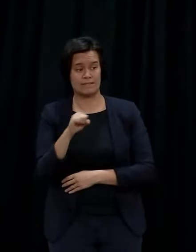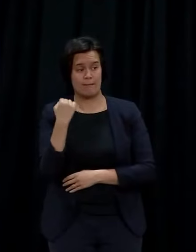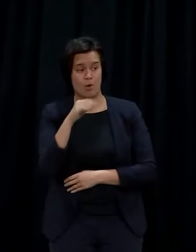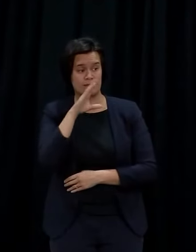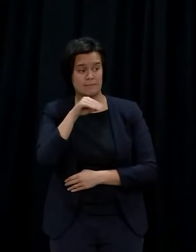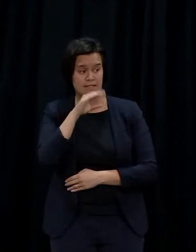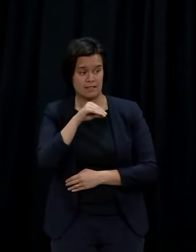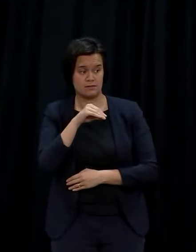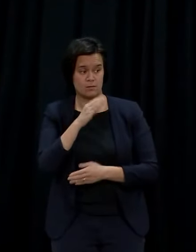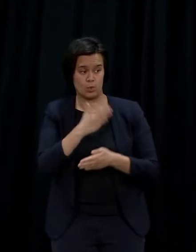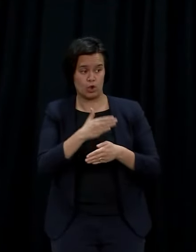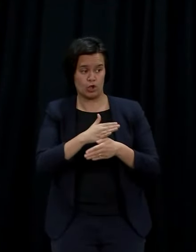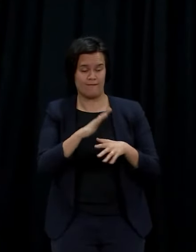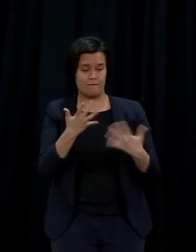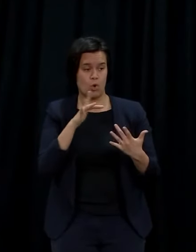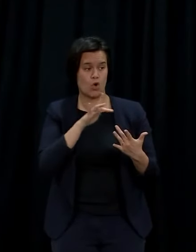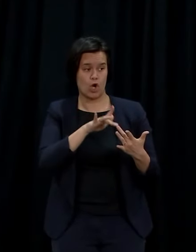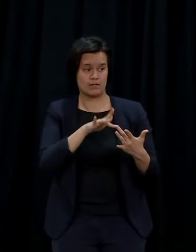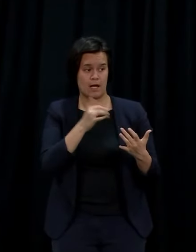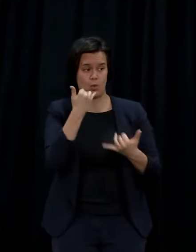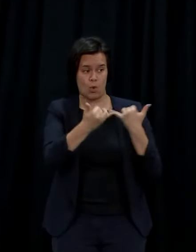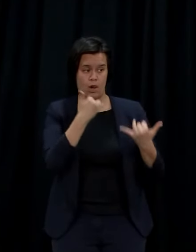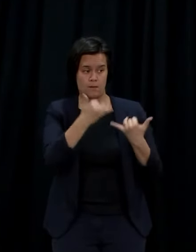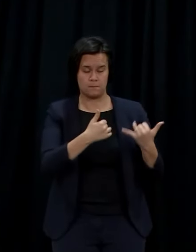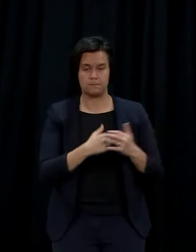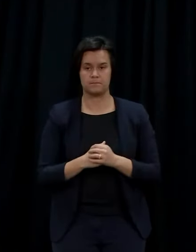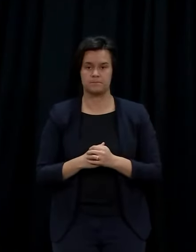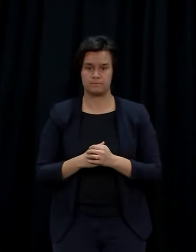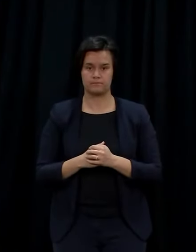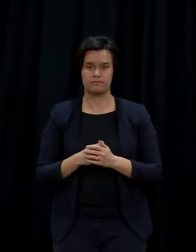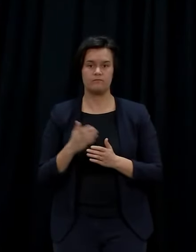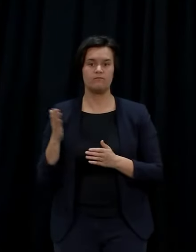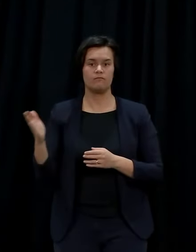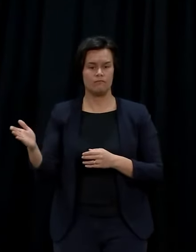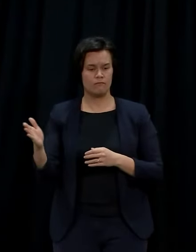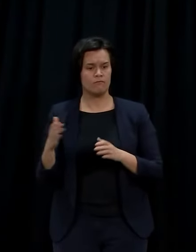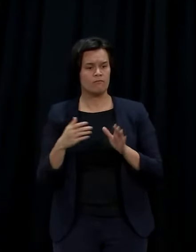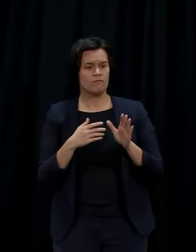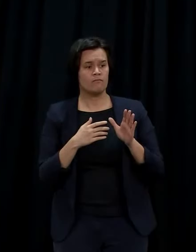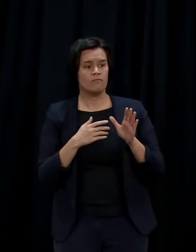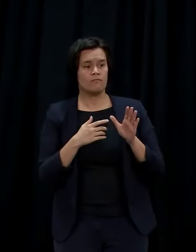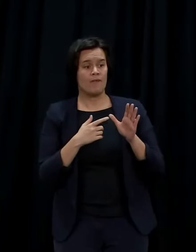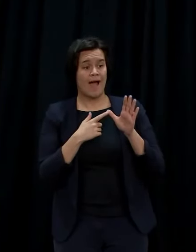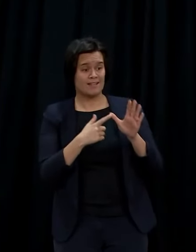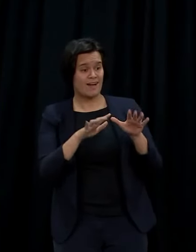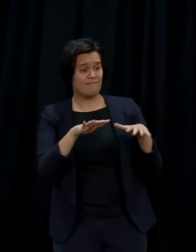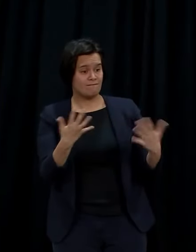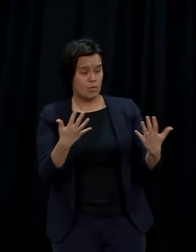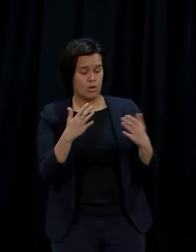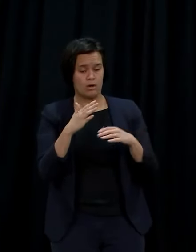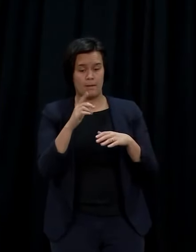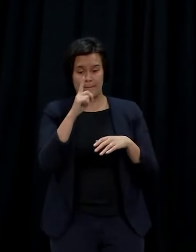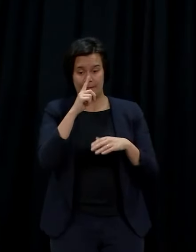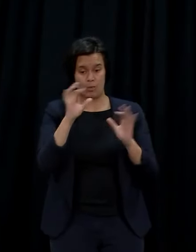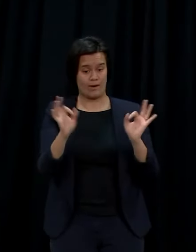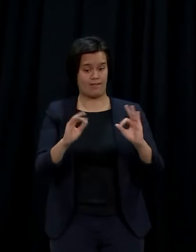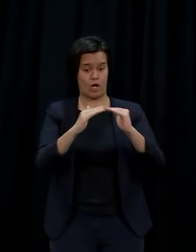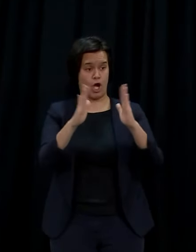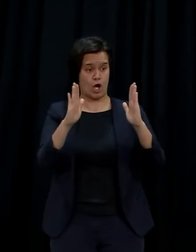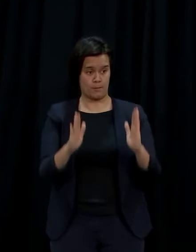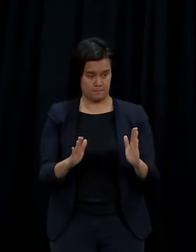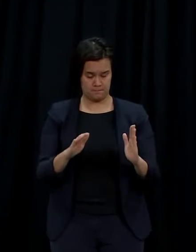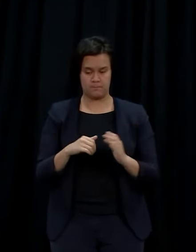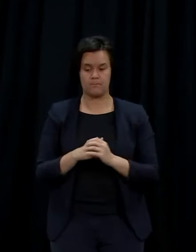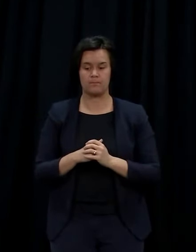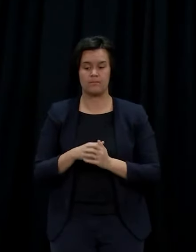working on that program. Keeping in mind these are numbers for the chronically homeless. They've been offering vaccinations